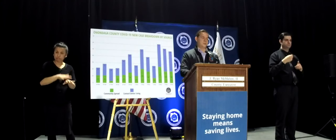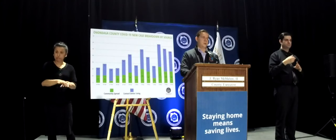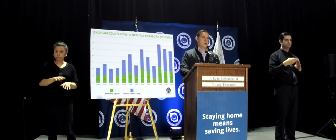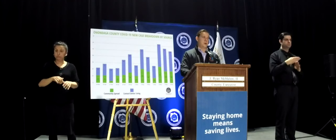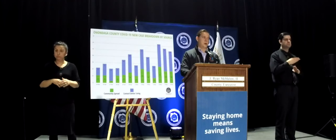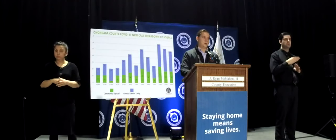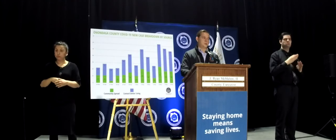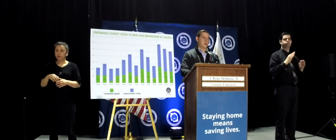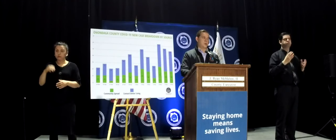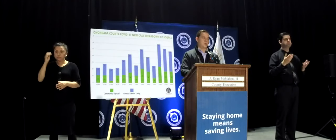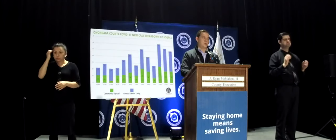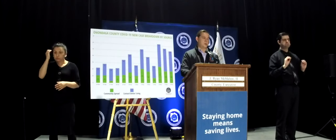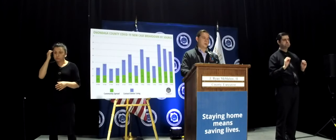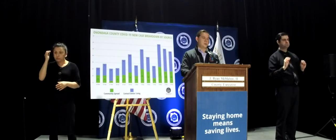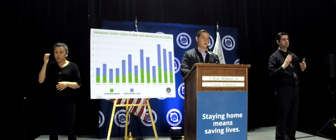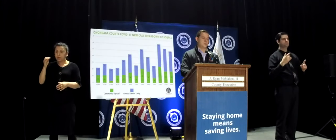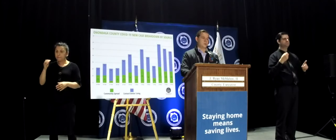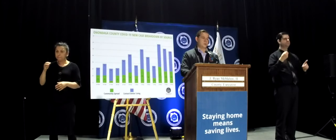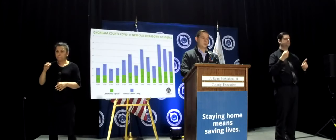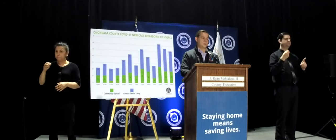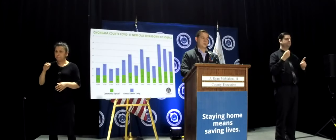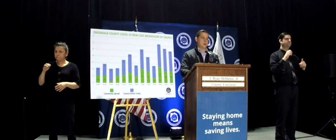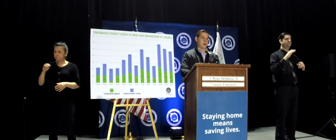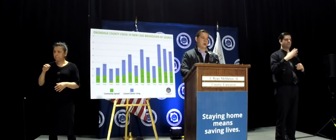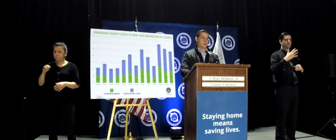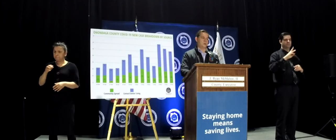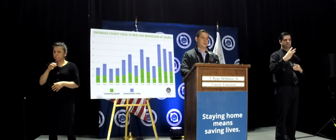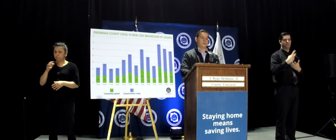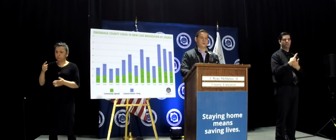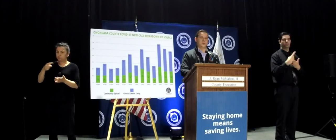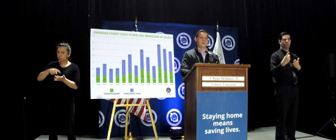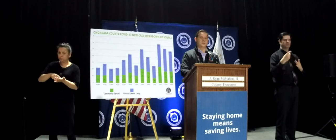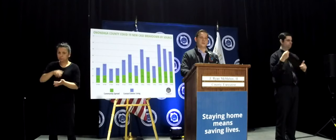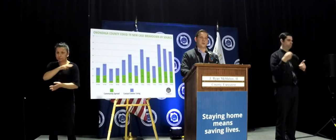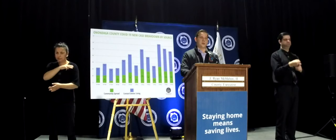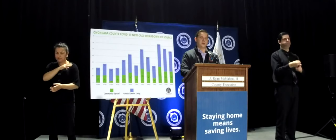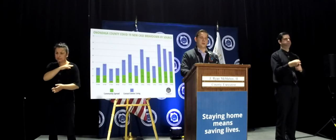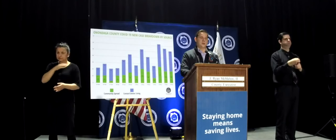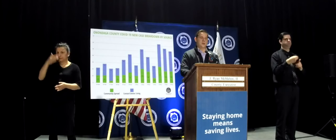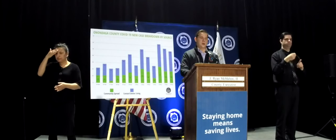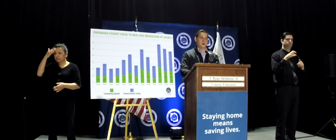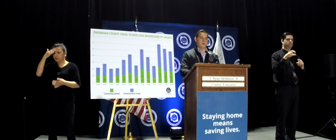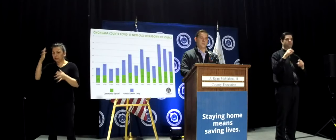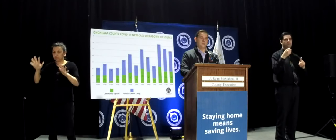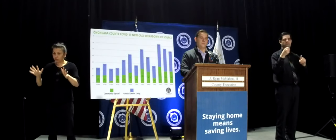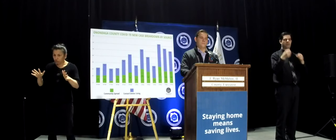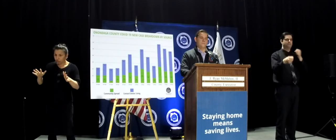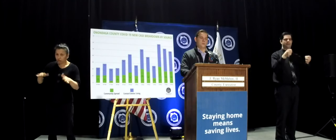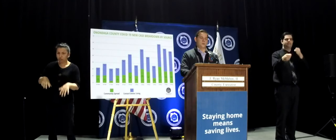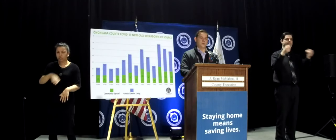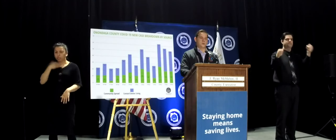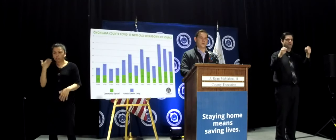beginning. So you now need to do things differently. The nursing